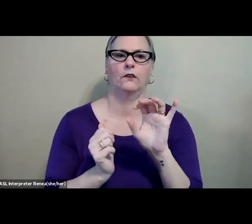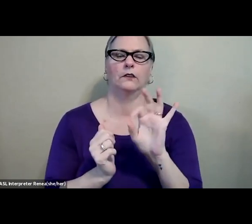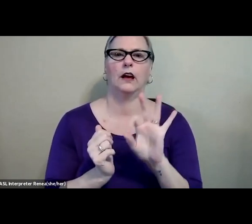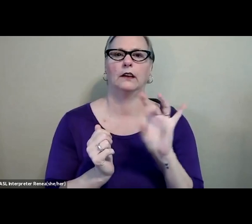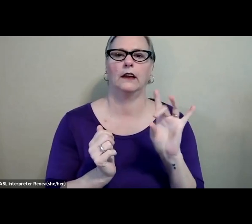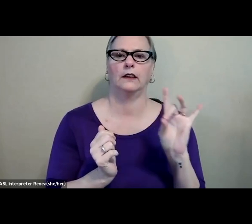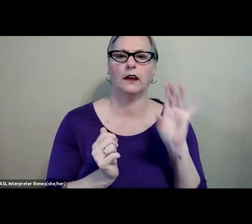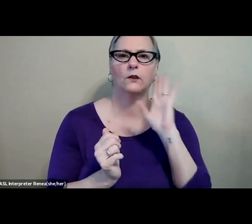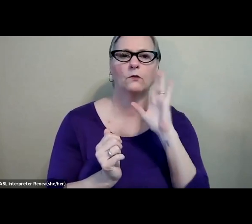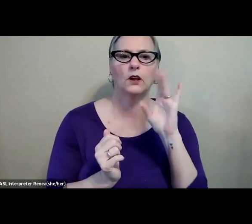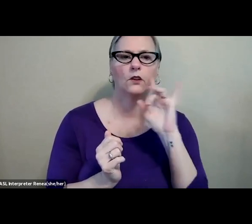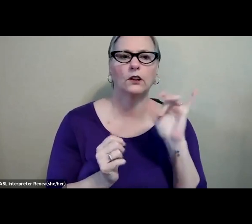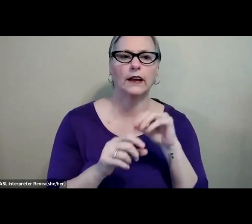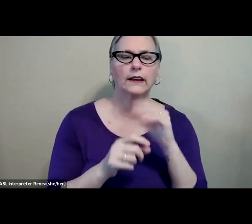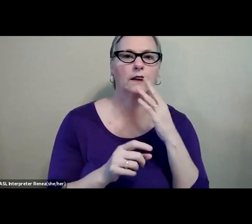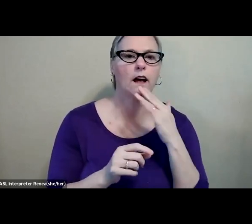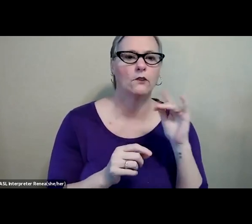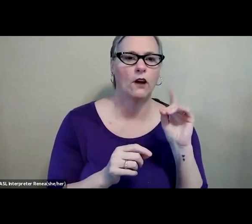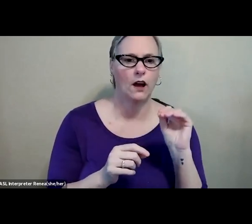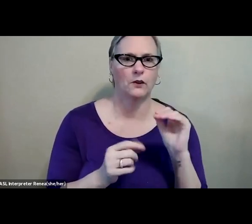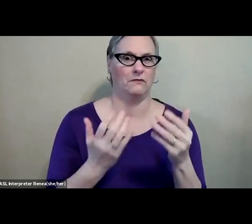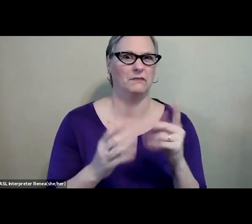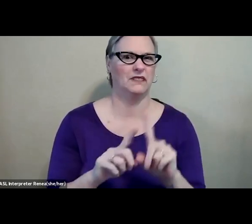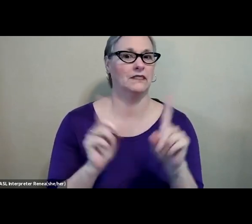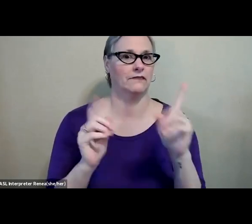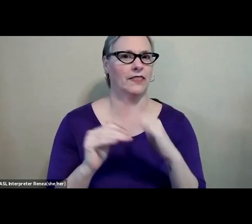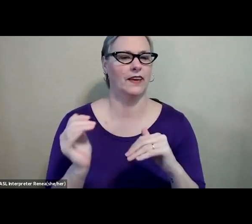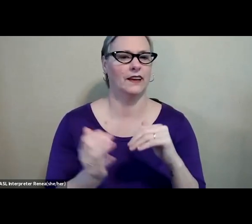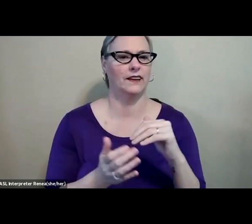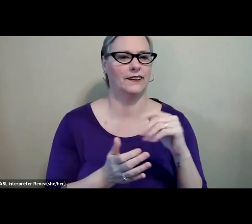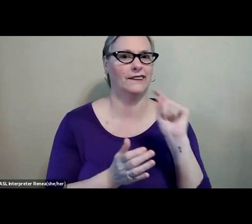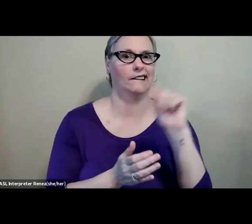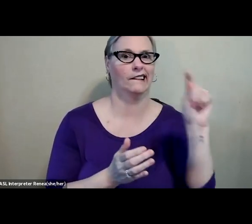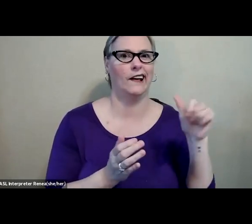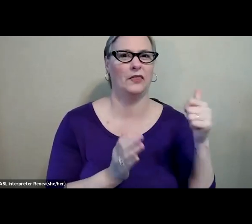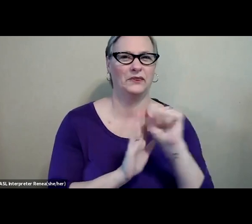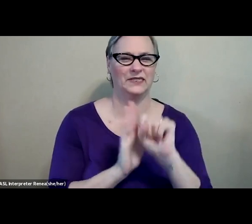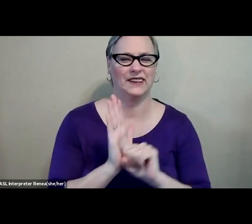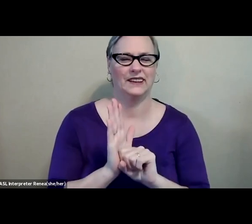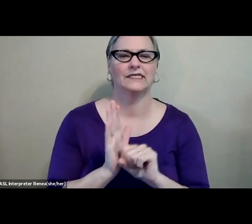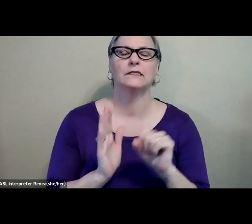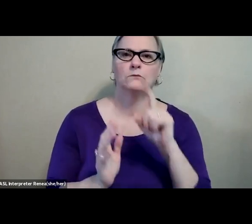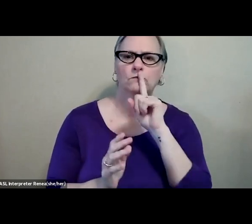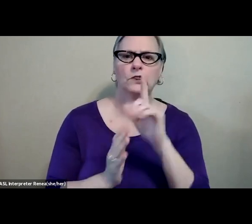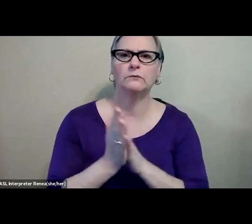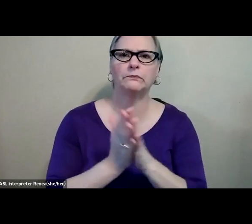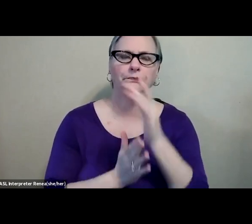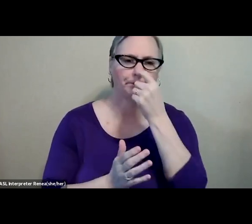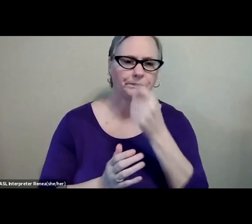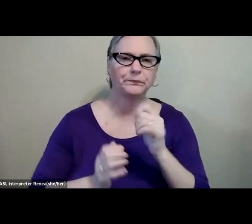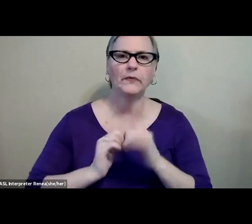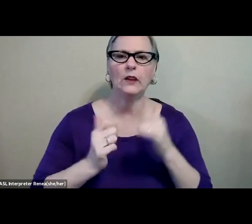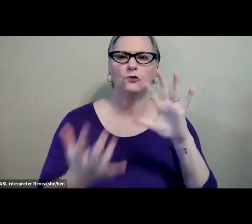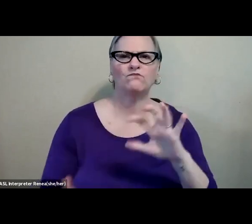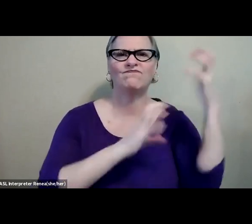colorado which is um probably different than what you'll hear from some of the other states so i'm really interested in how we disrupt systems